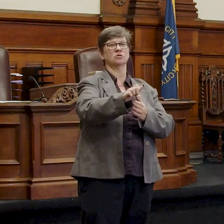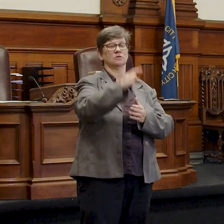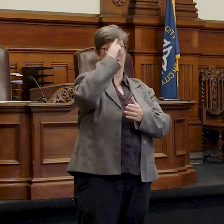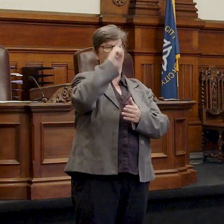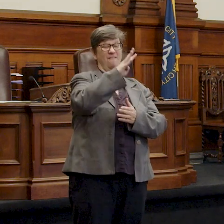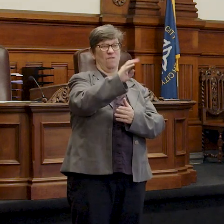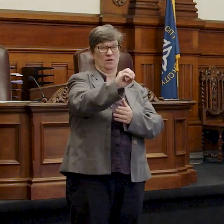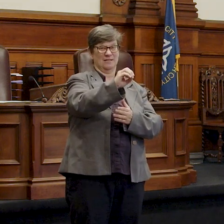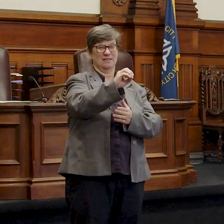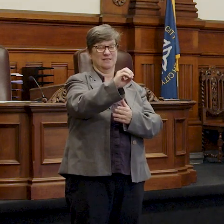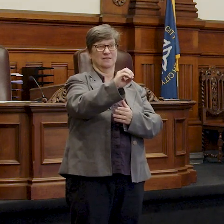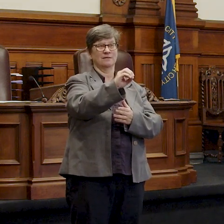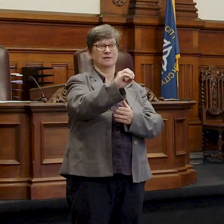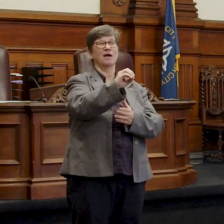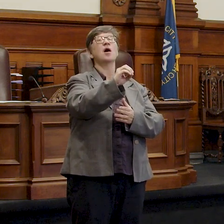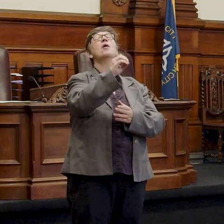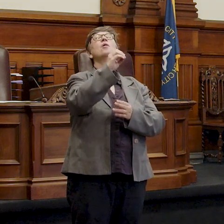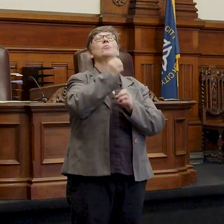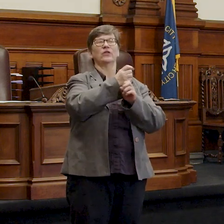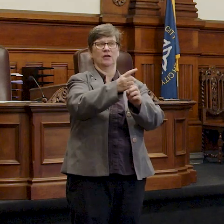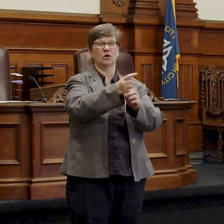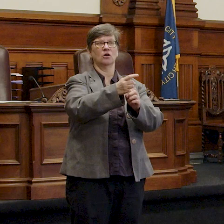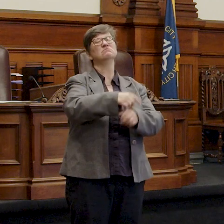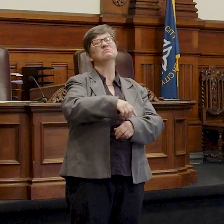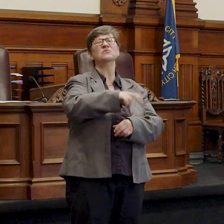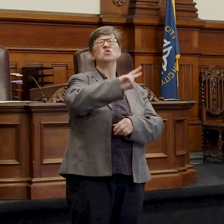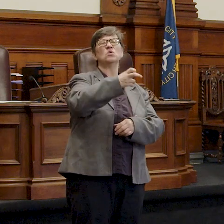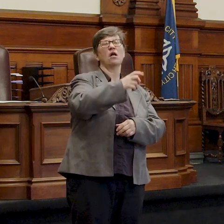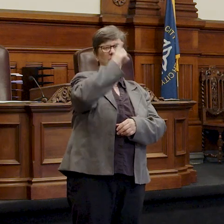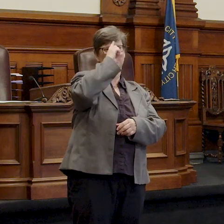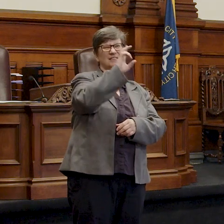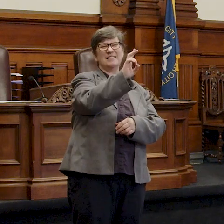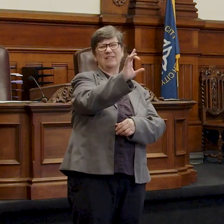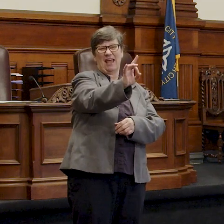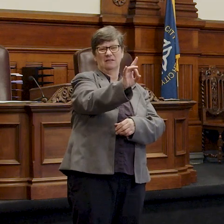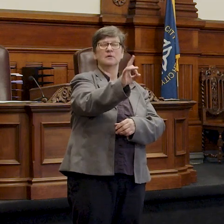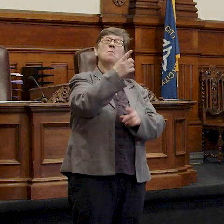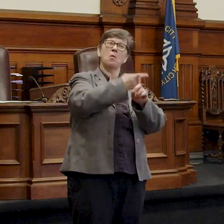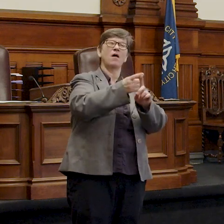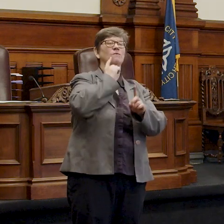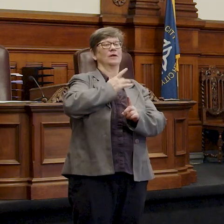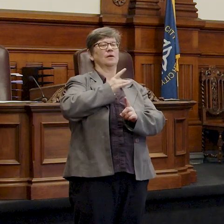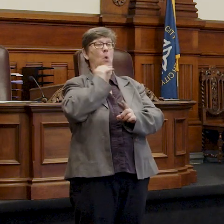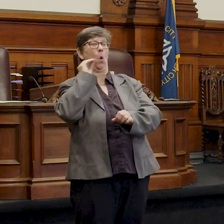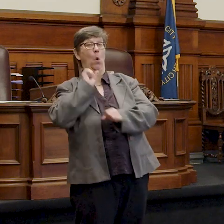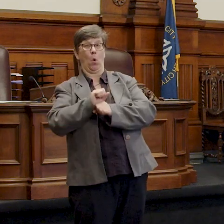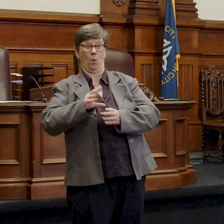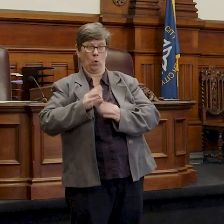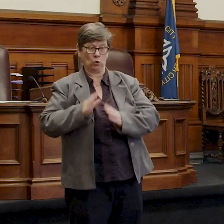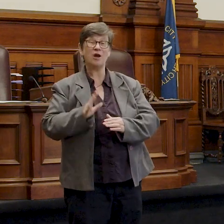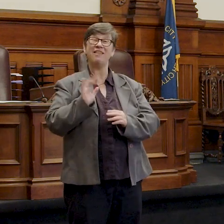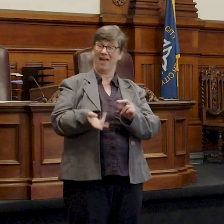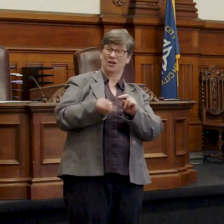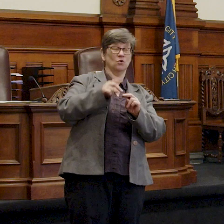$33.40 or $2.78 per month for the typical homeowner. This increase in user fees for water